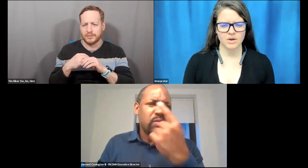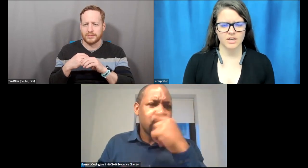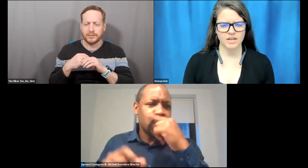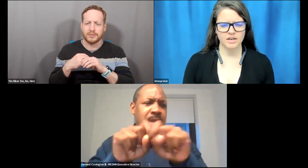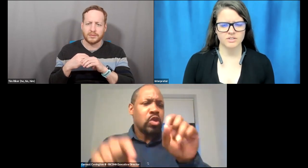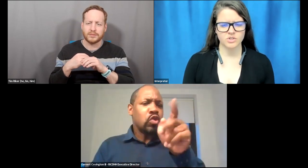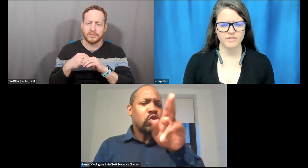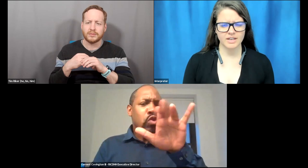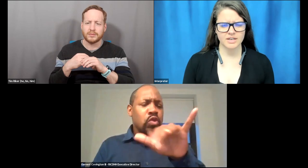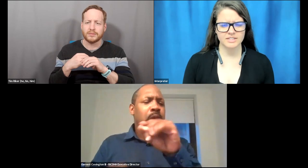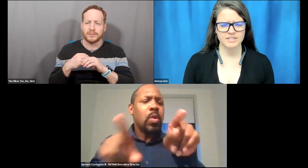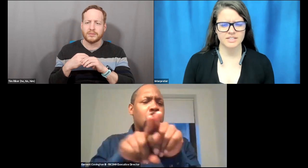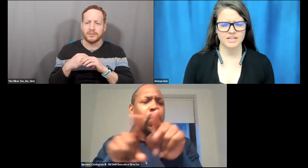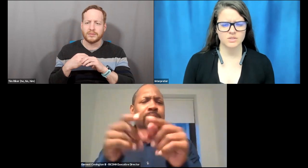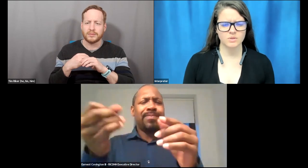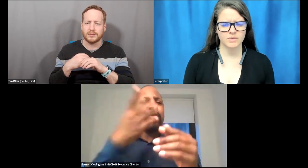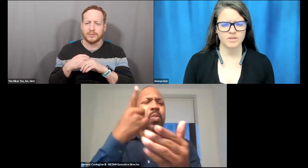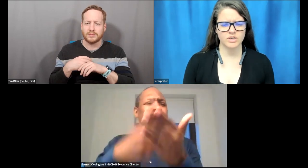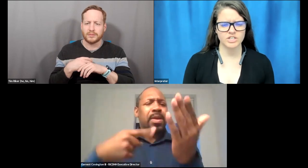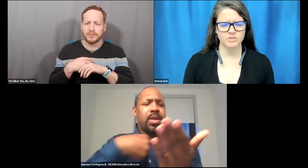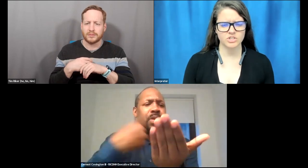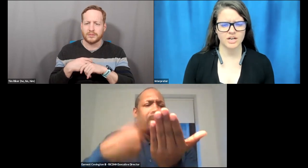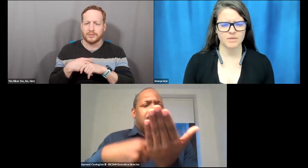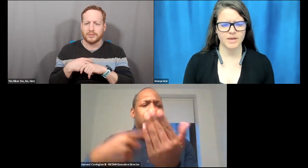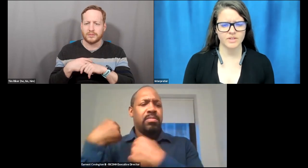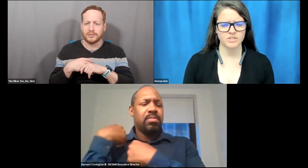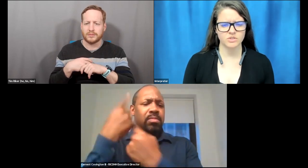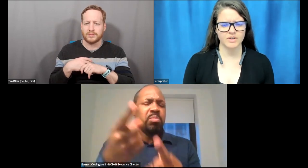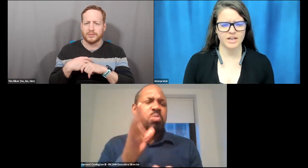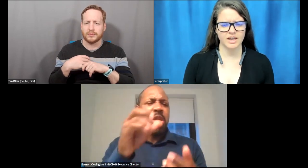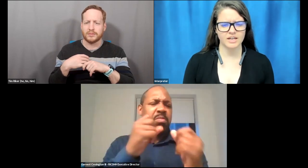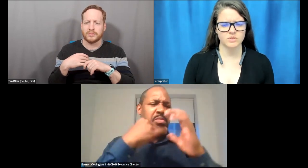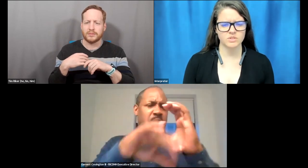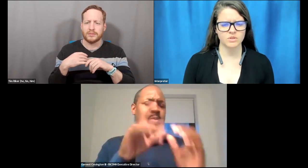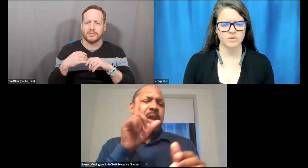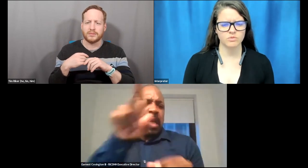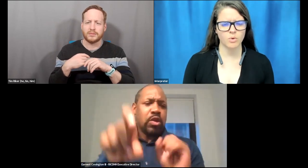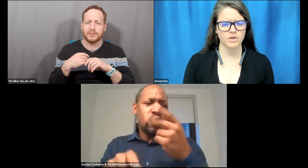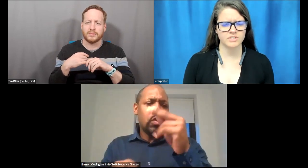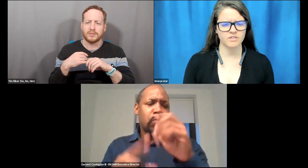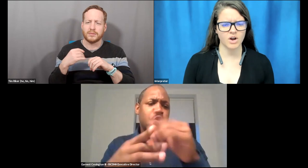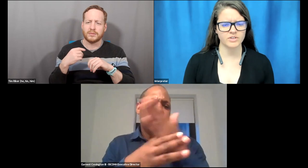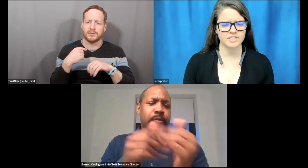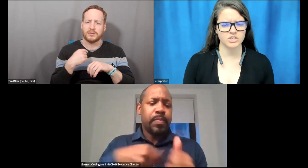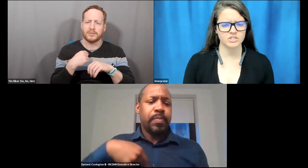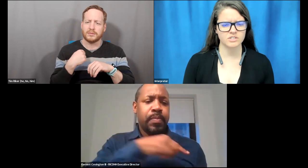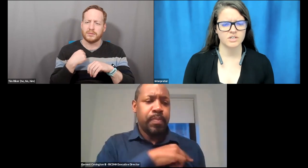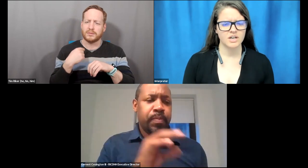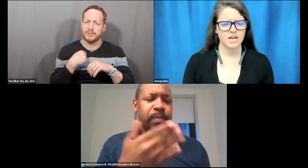a survey. I didn't see it. So let me reach out to Shane about that survey and the reports of our discussions. And I'm